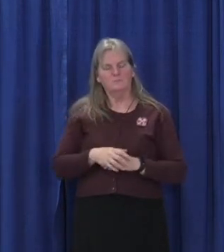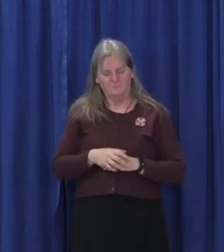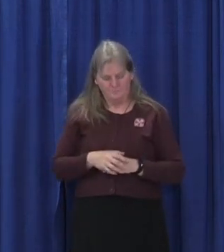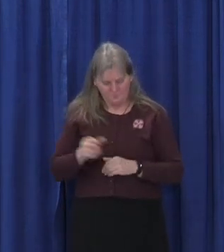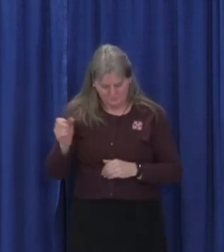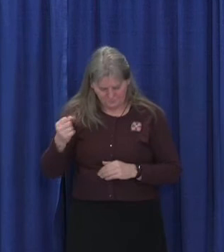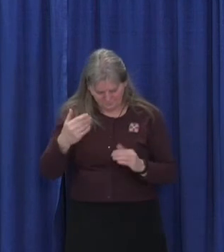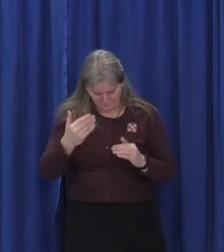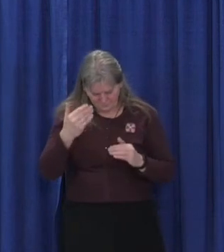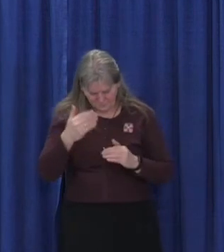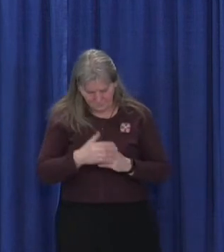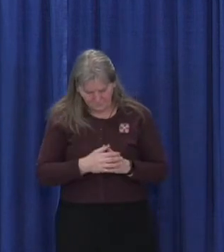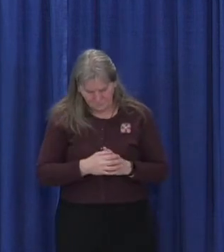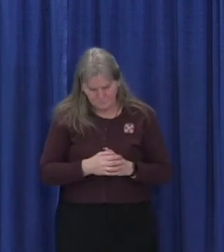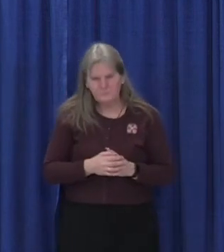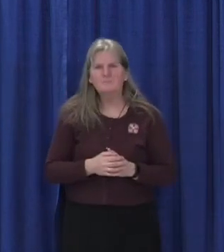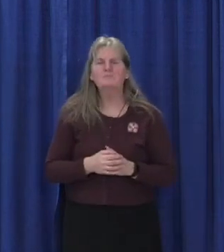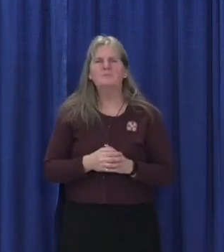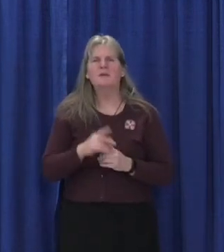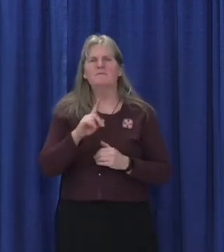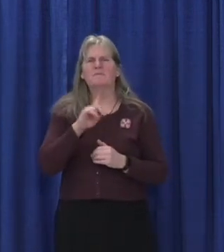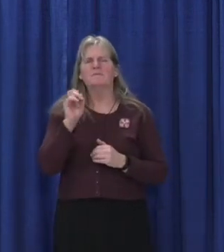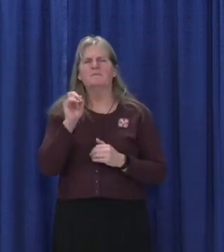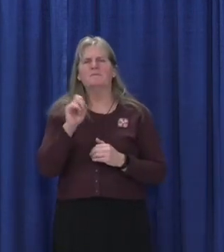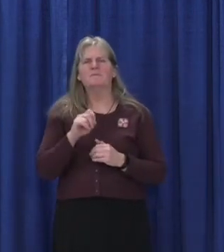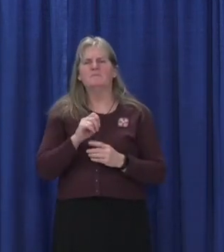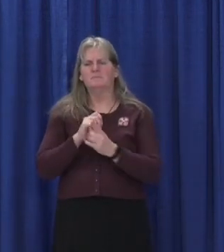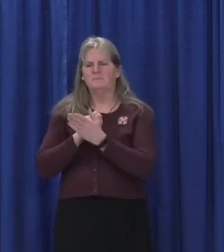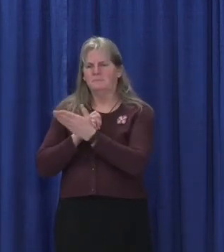Yes, good morning. My first question is for